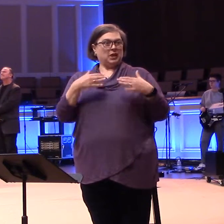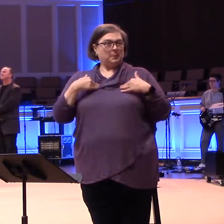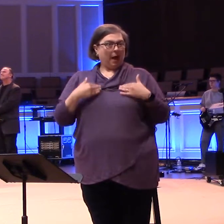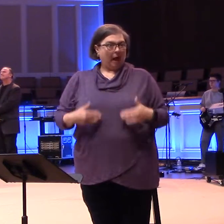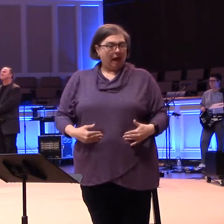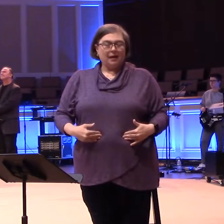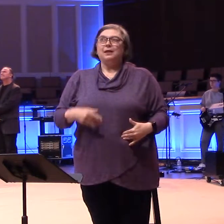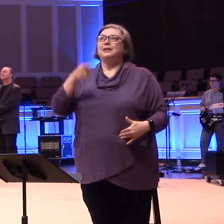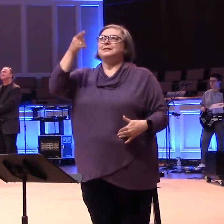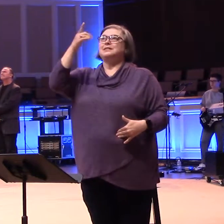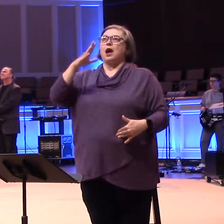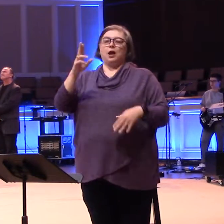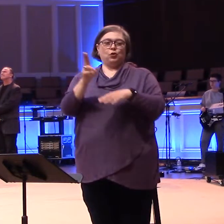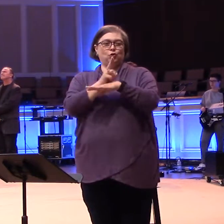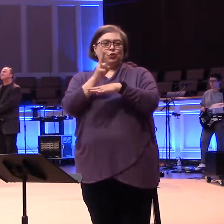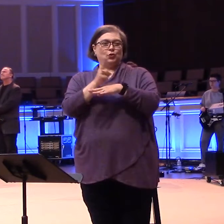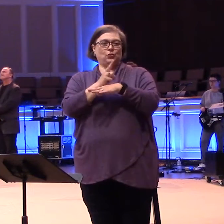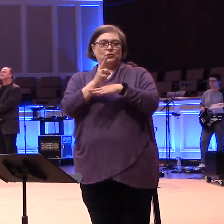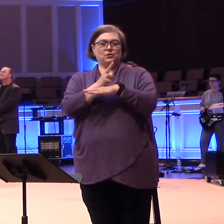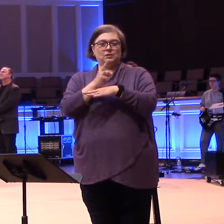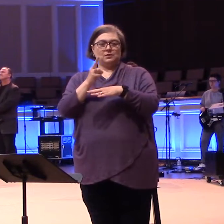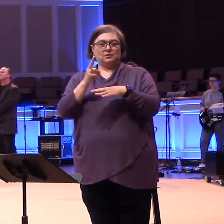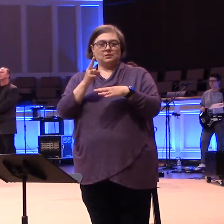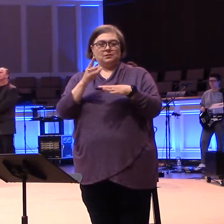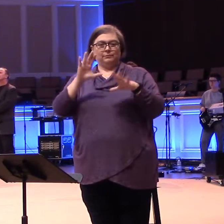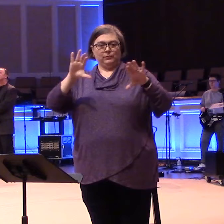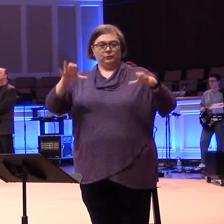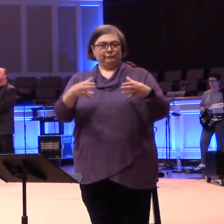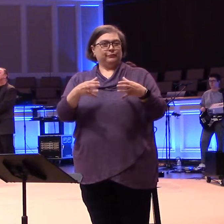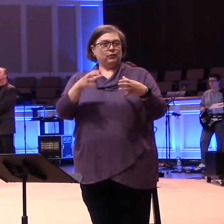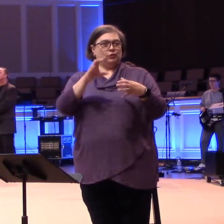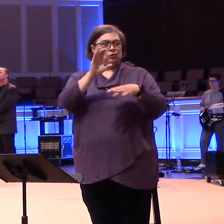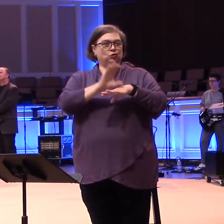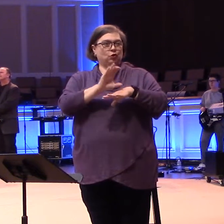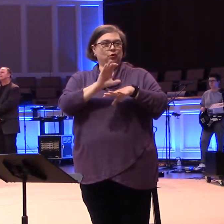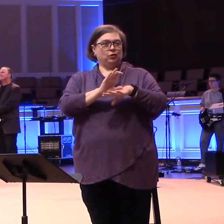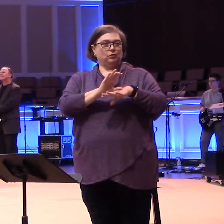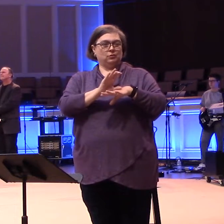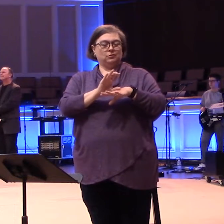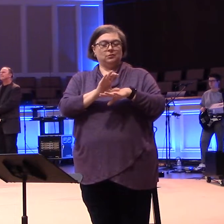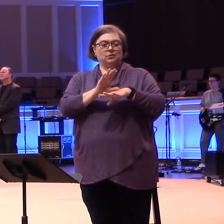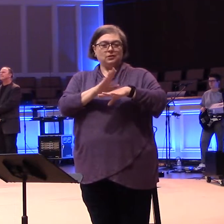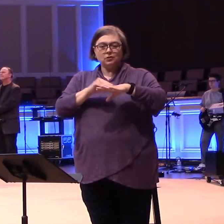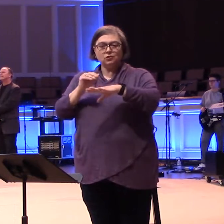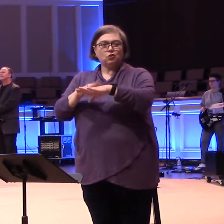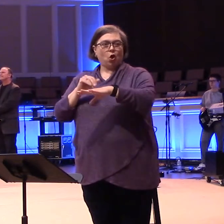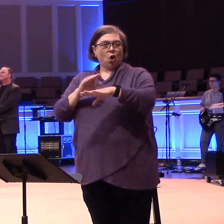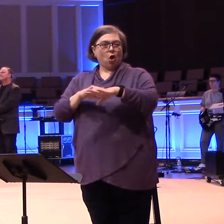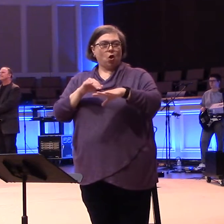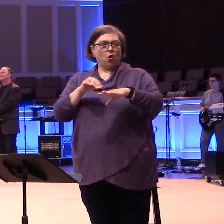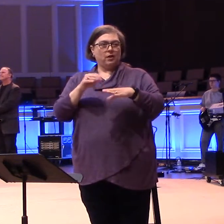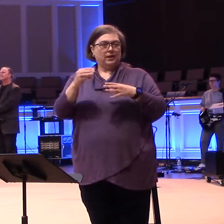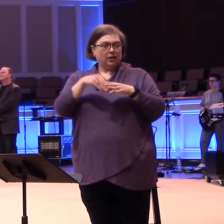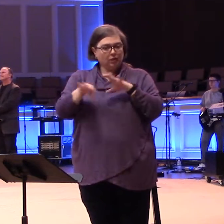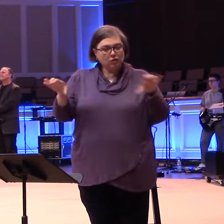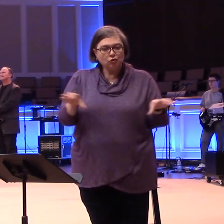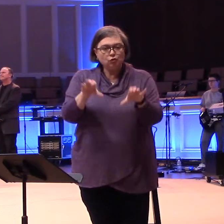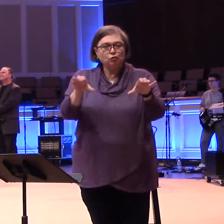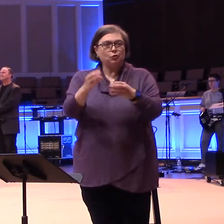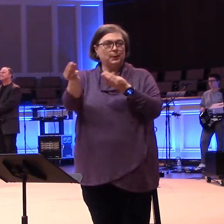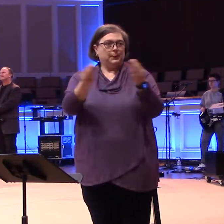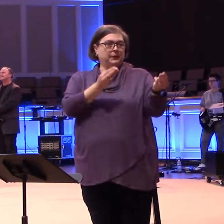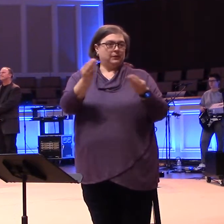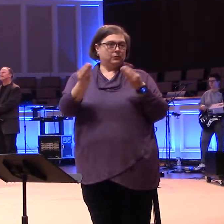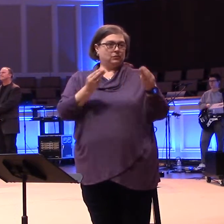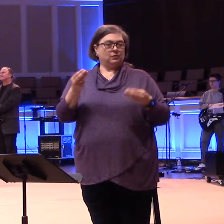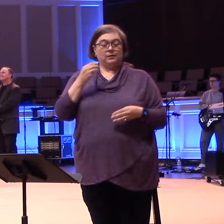uses such a body to be an environment for gospel call and ministry. And so I think you've rejoiced with me as God has